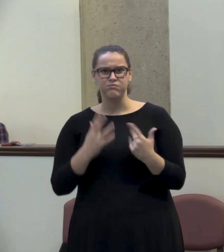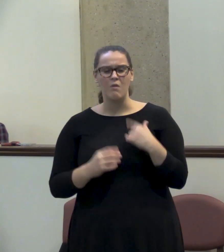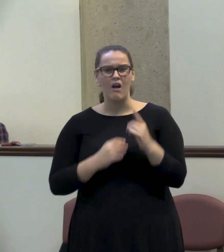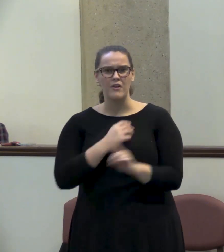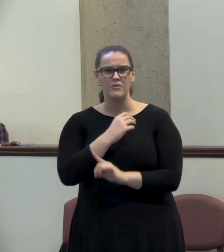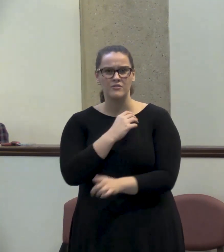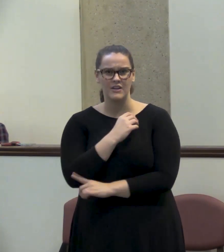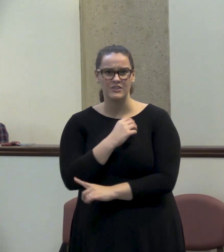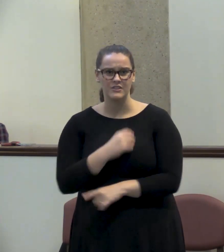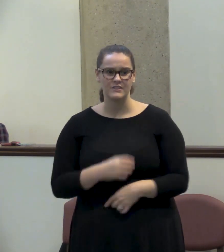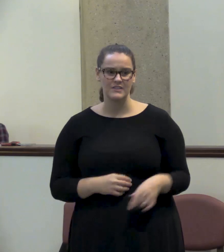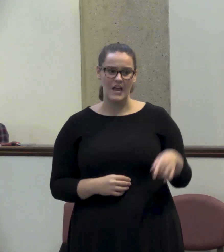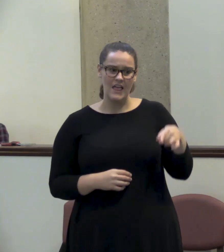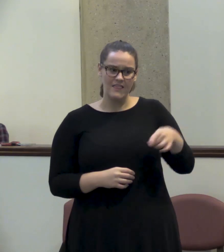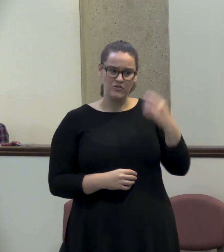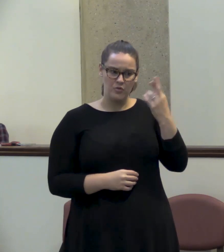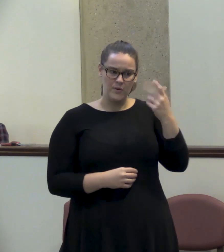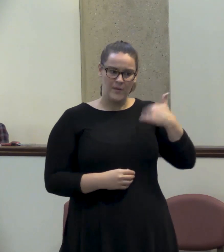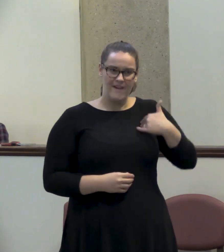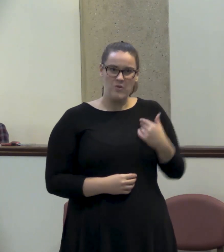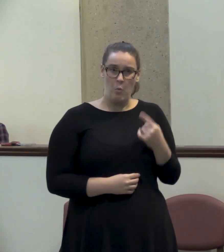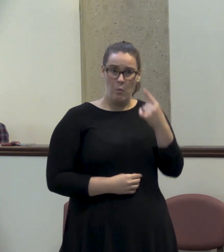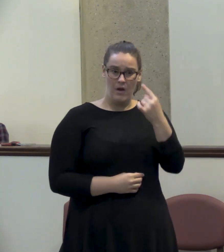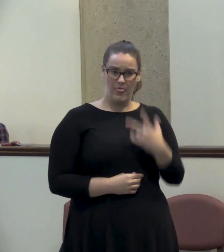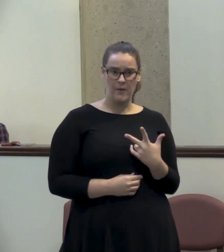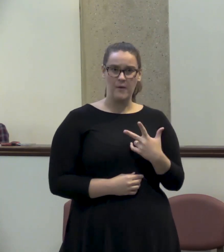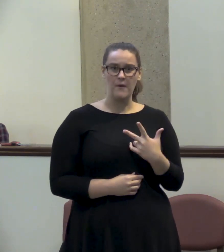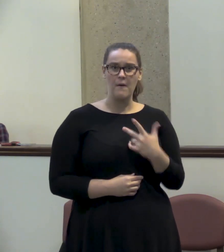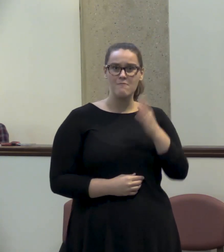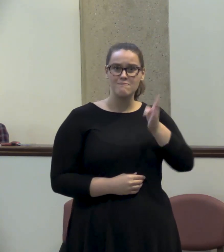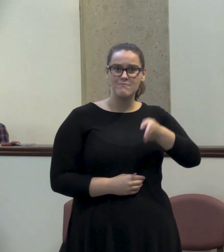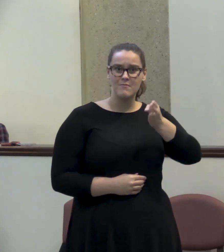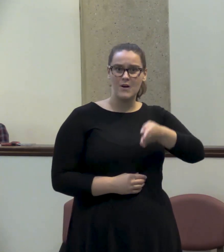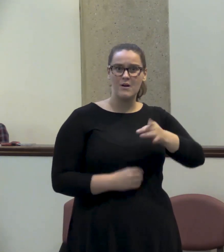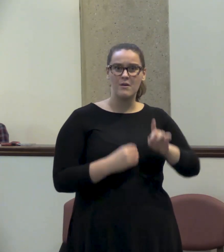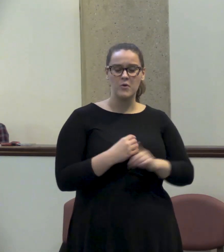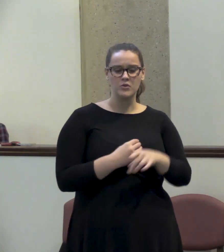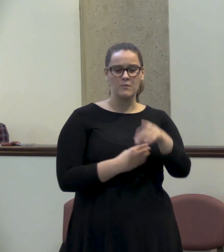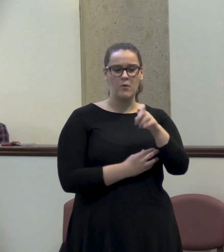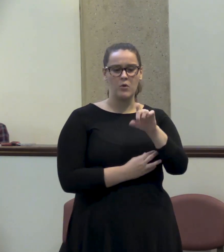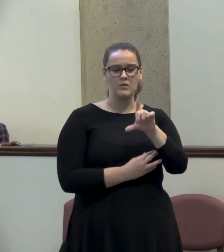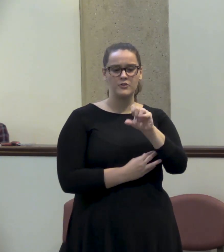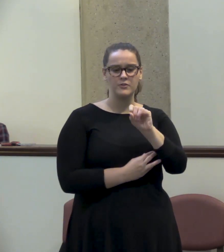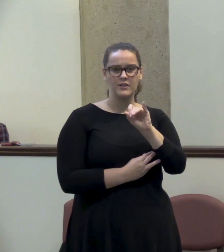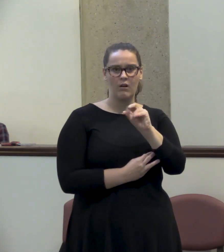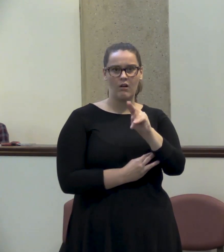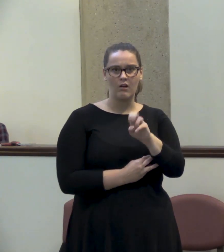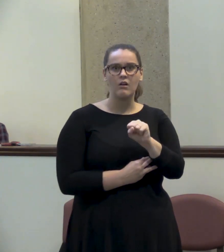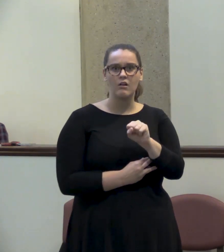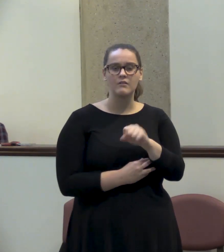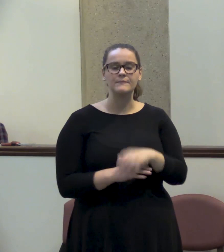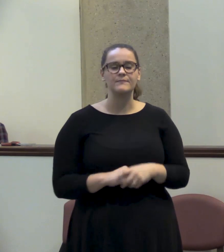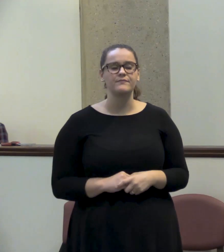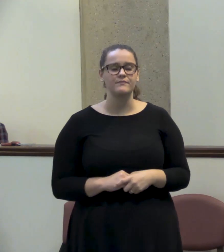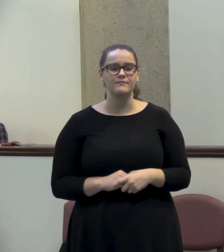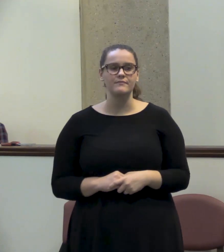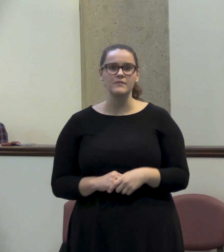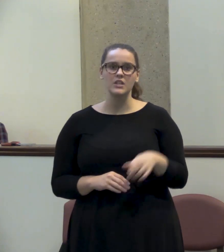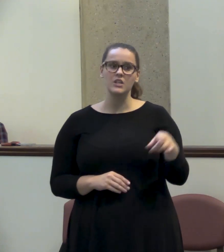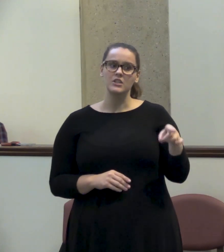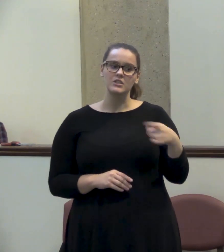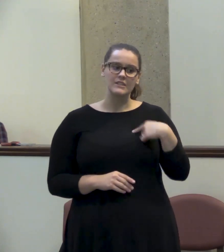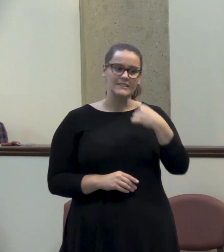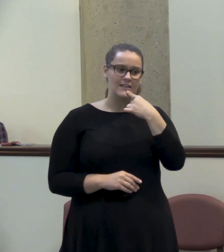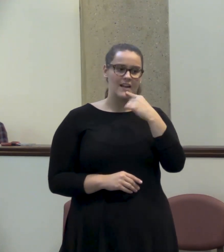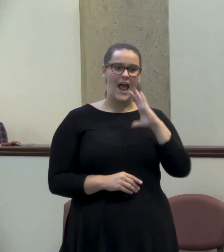one-third of Baltimore's pollution. When we stand together united with a singular vision, this will not be our community, she said. Our community will not be a dumping